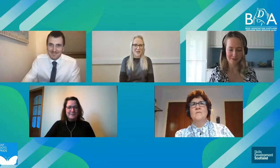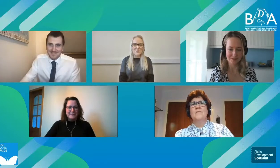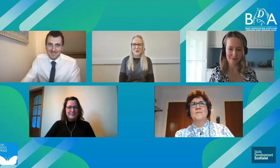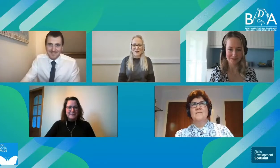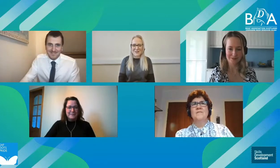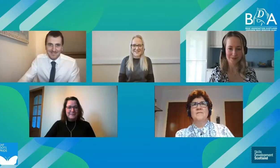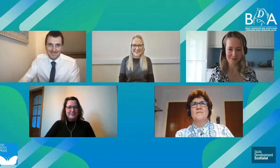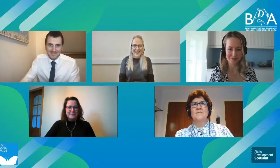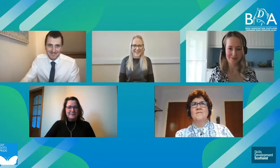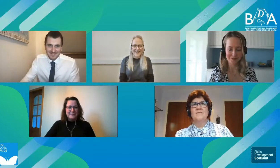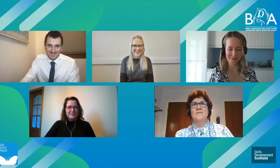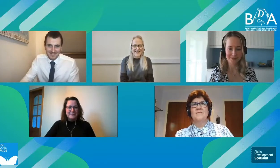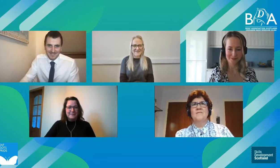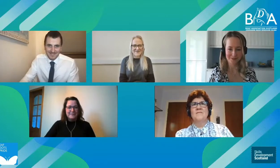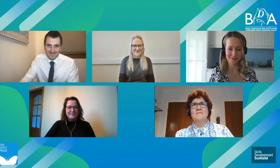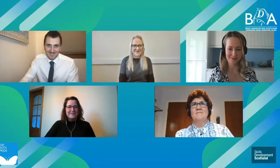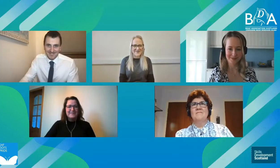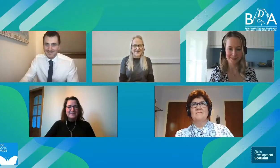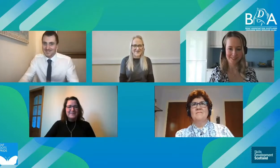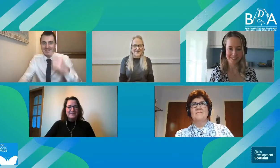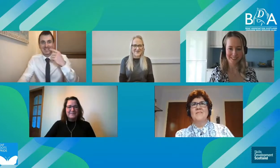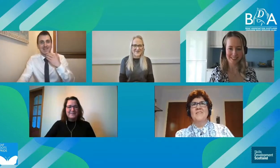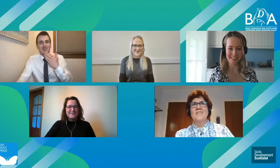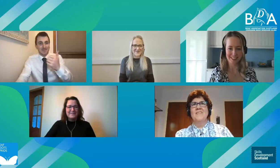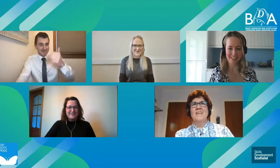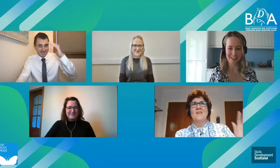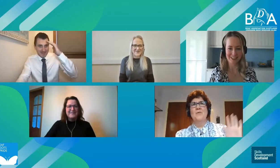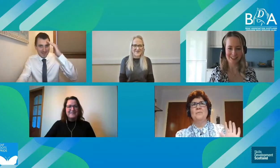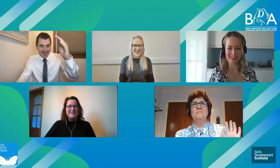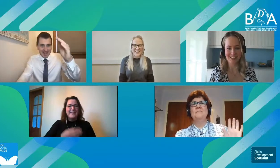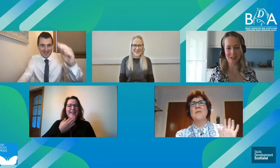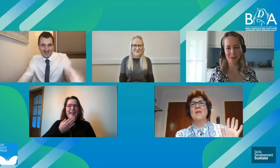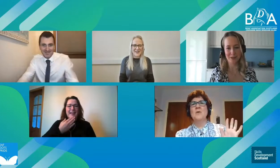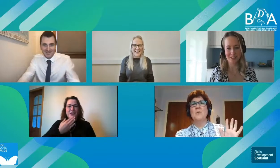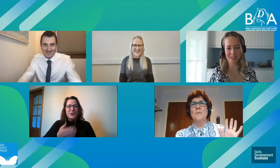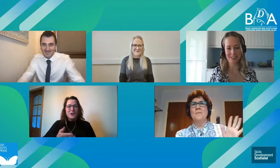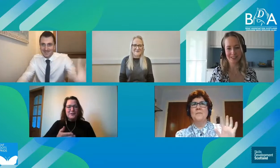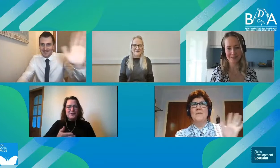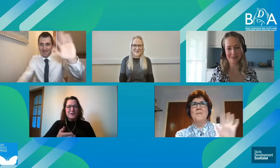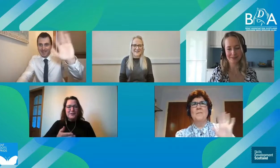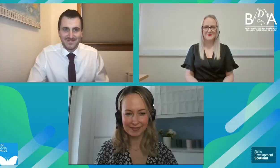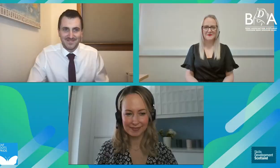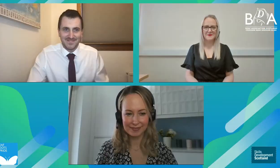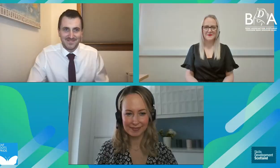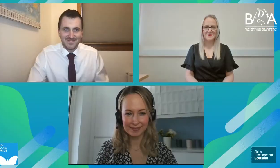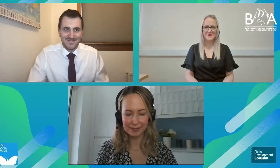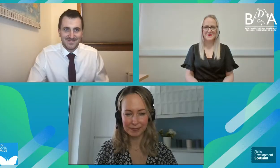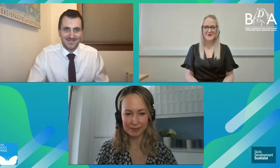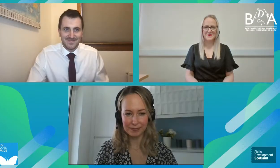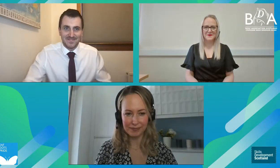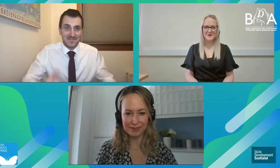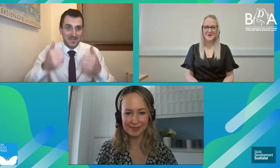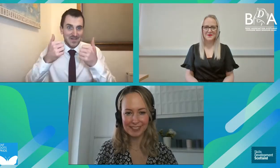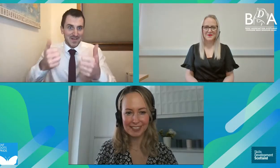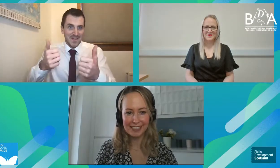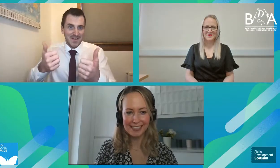through those. So I look forward to seeing you then. Thank you. Thank Thanks you so much.